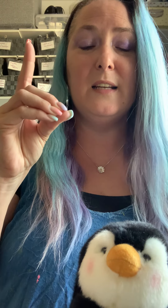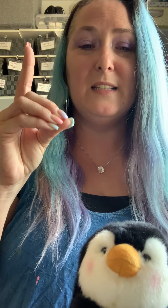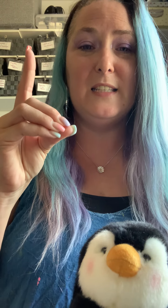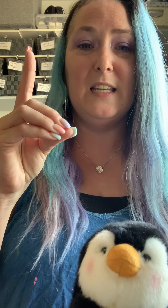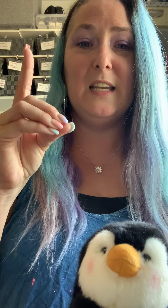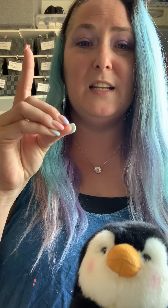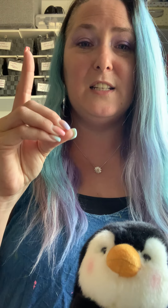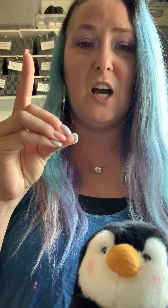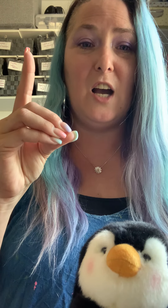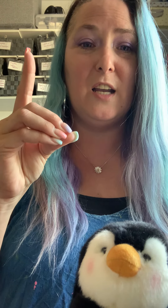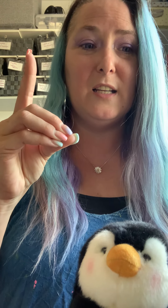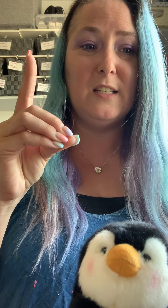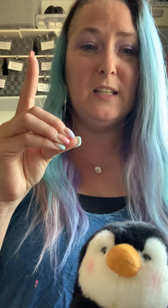D, dog, d.